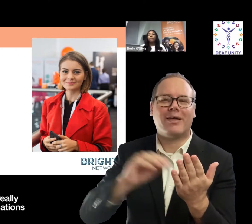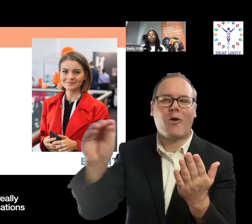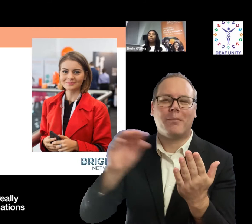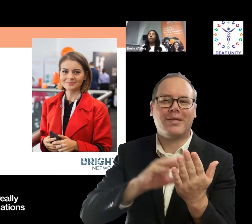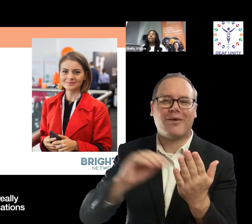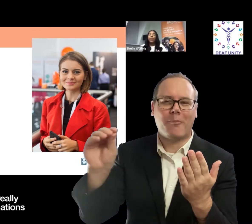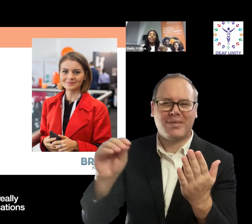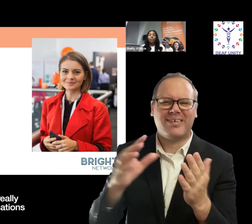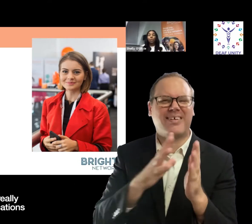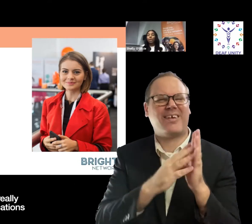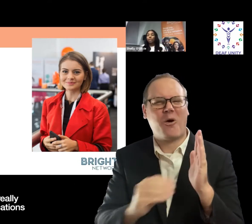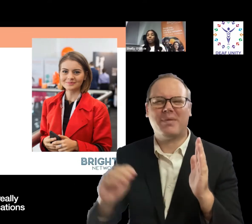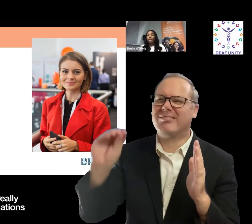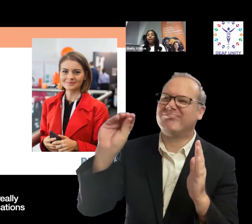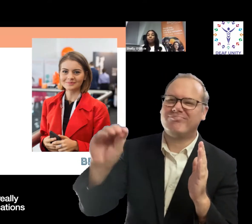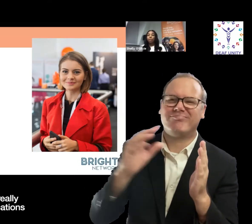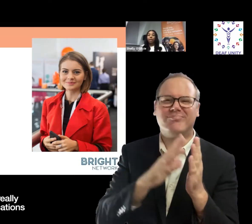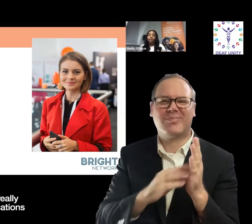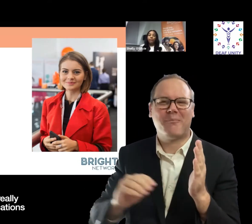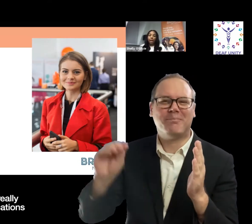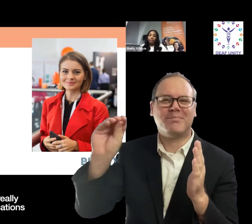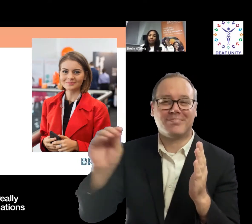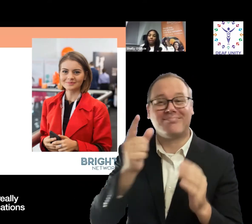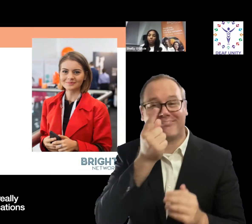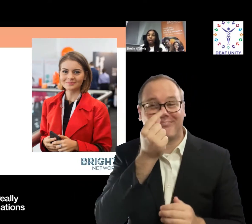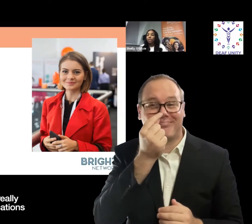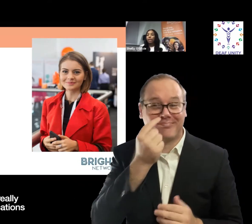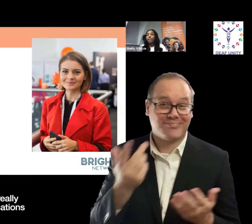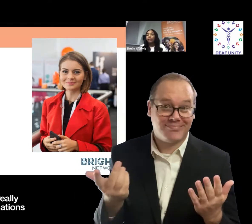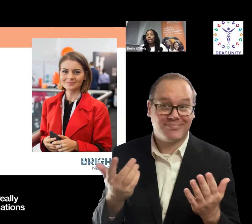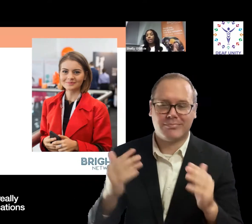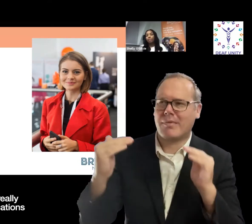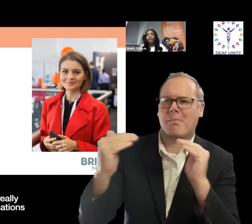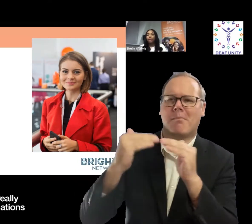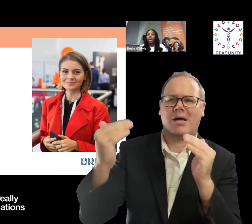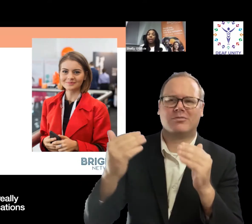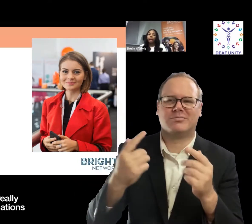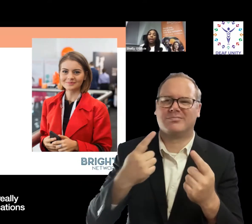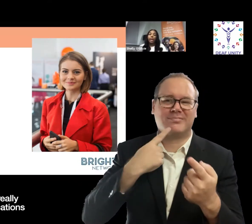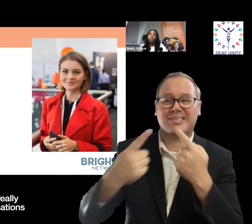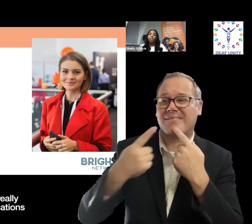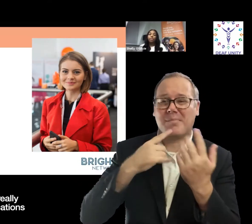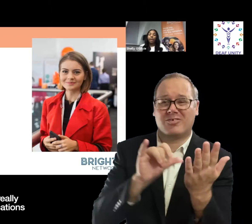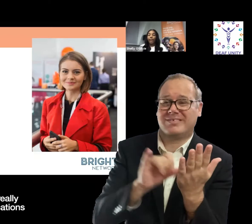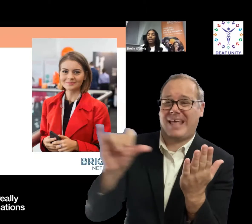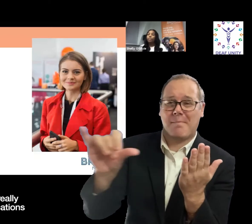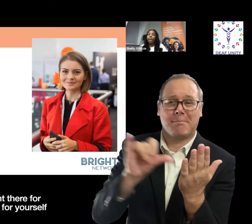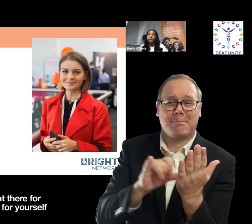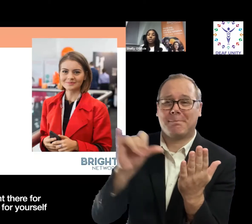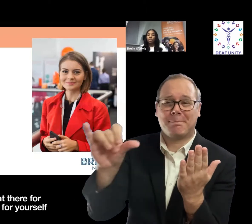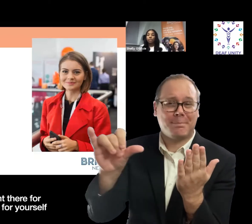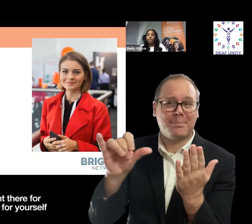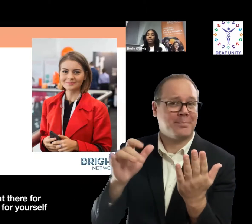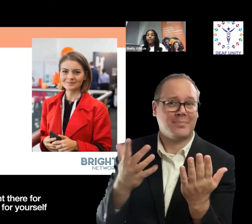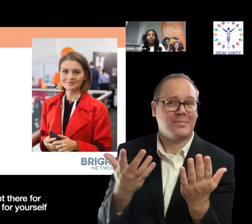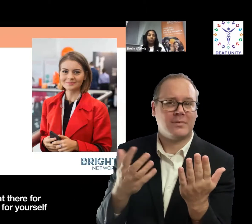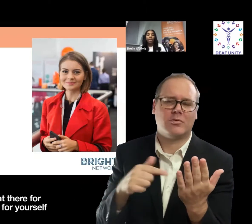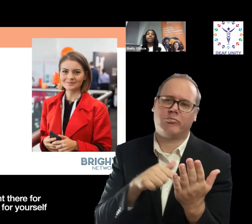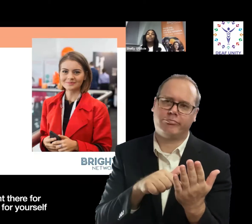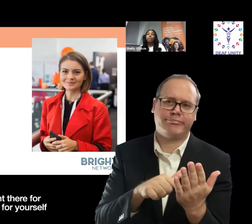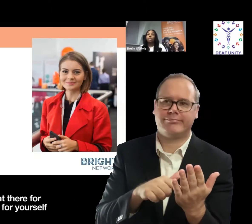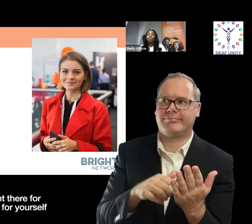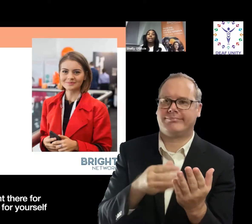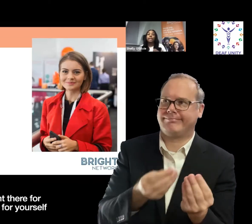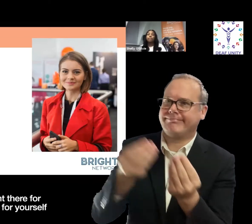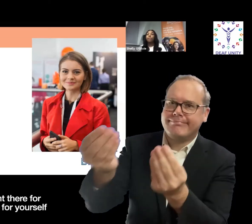directly across, it's always good to have a really great setup CV for any applications that you're submitting, and have it right